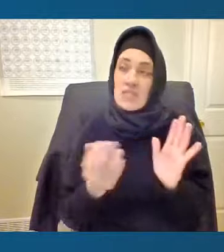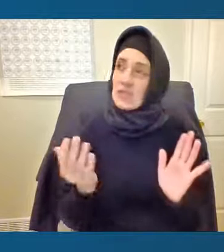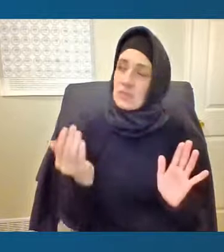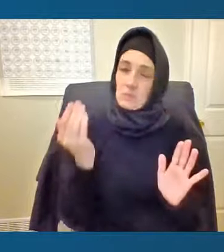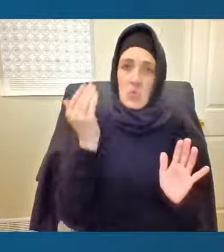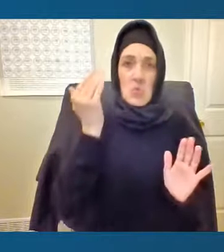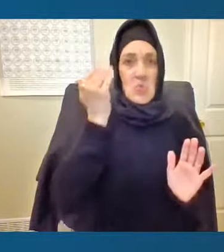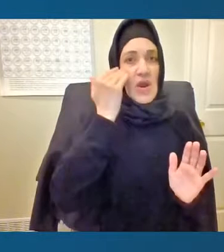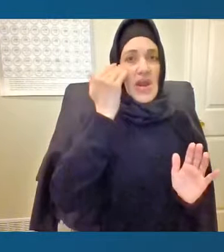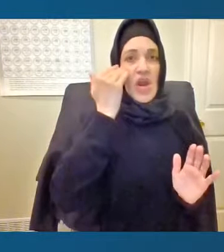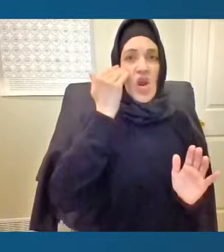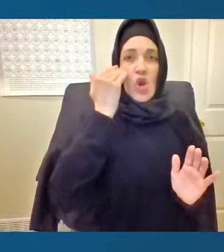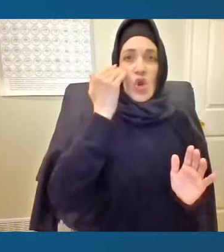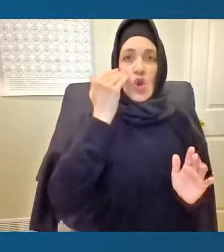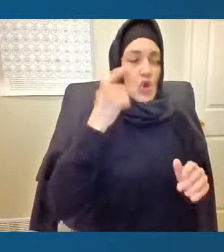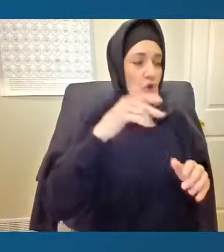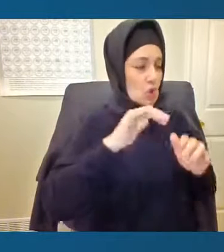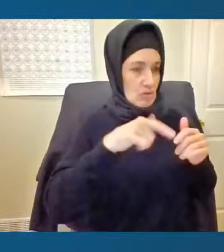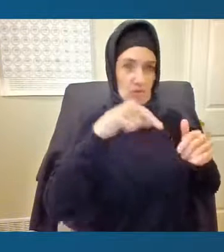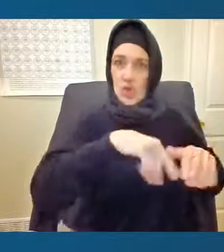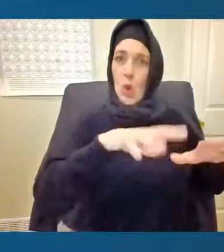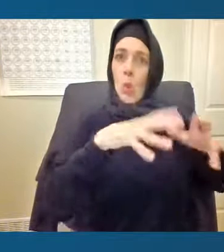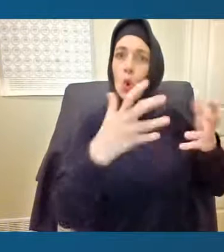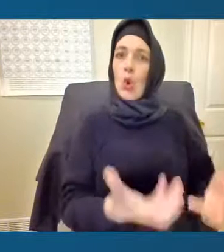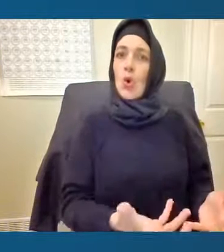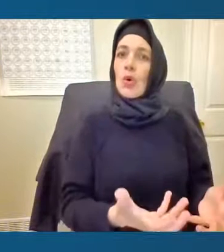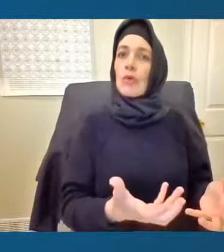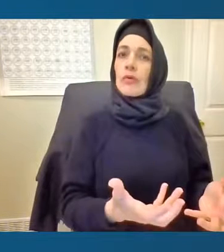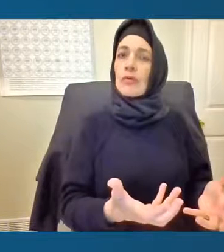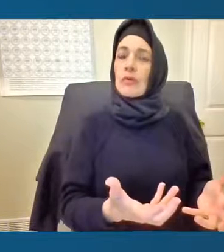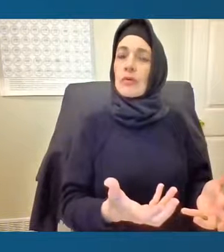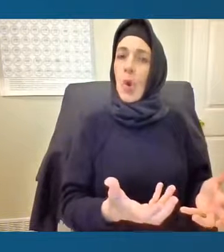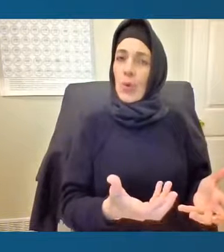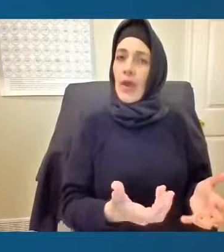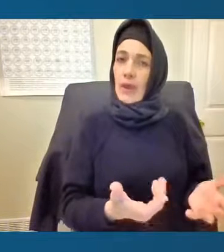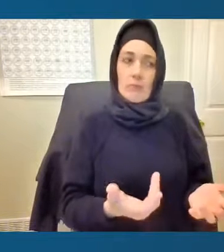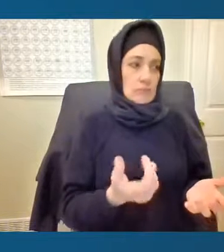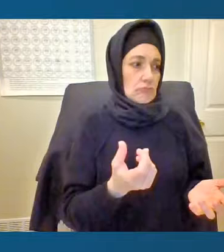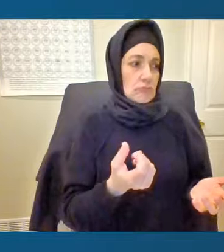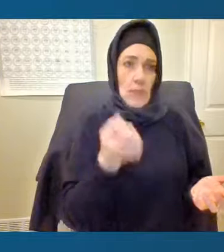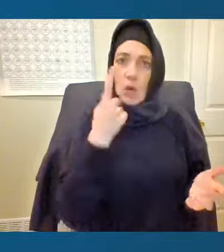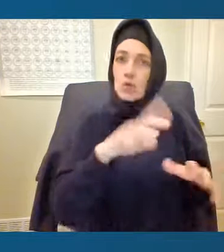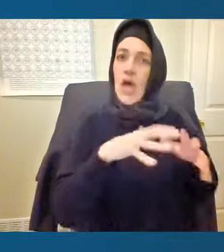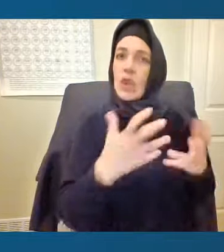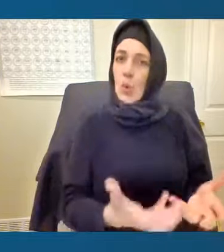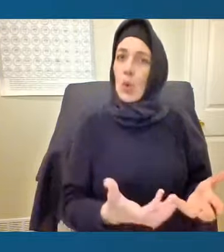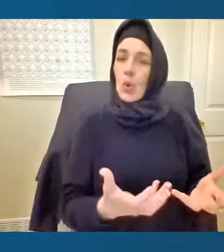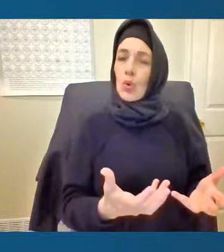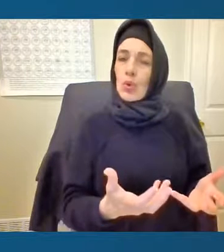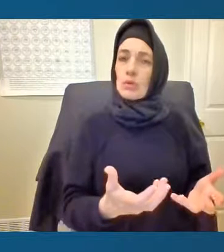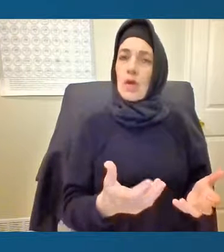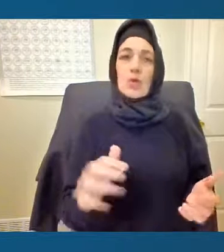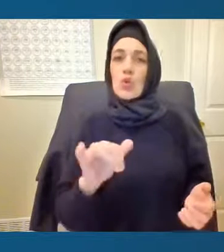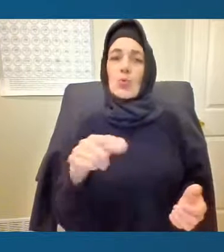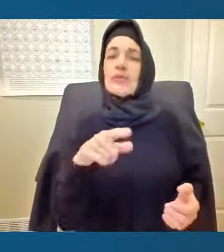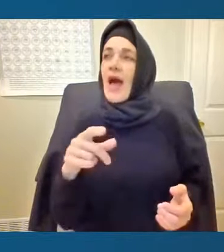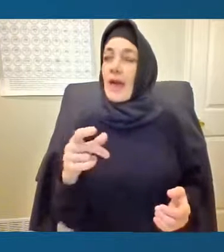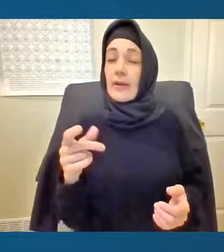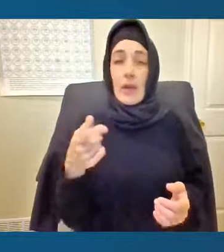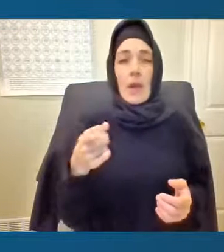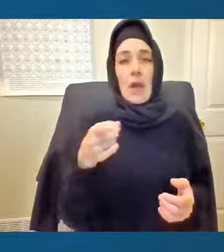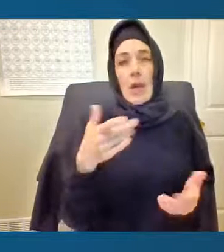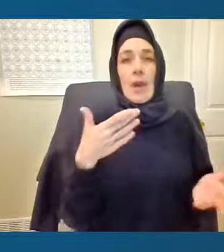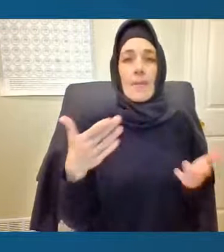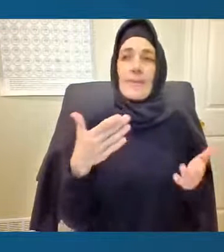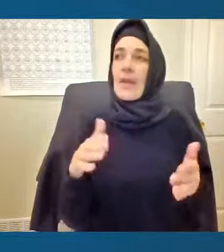the reality of the world and what I'm here for. You feel me? So you're walking around, it's like in the Matrix, you're walking around and you're like, I know